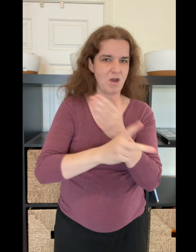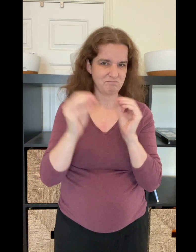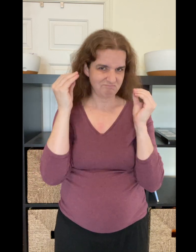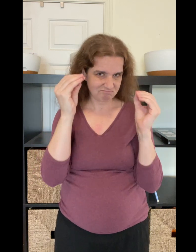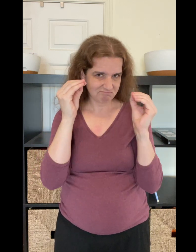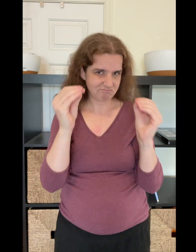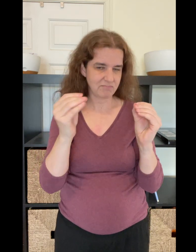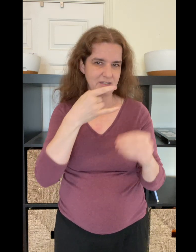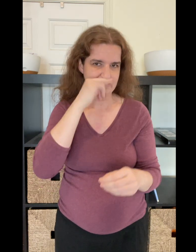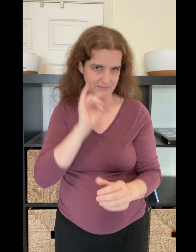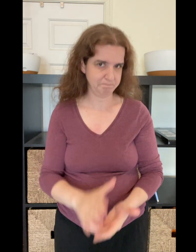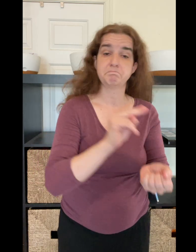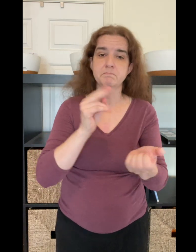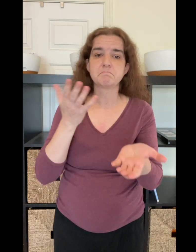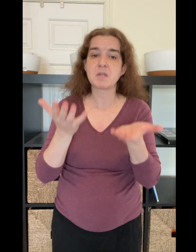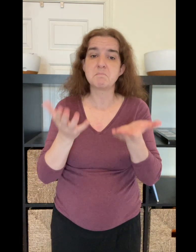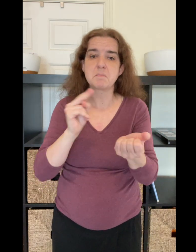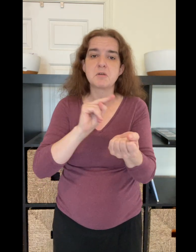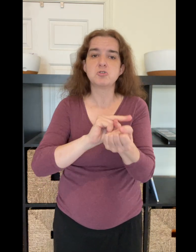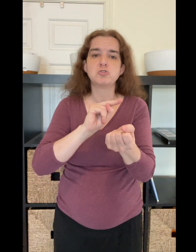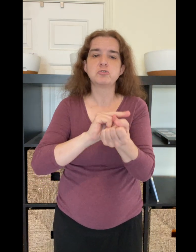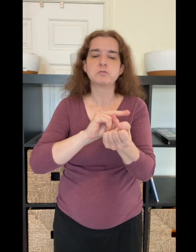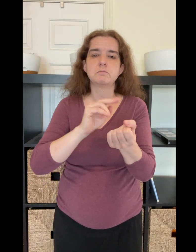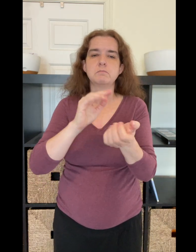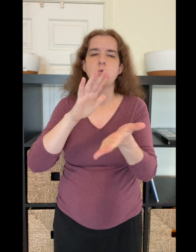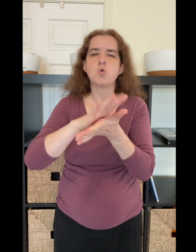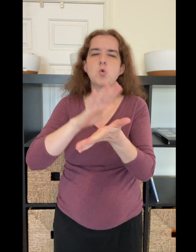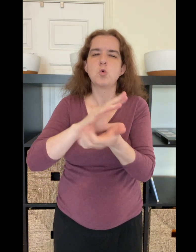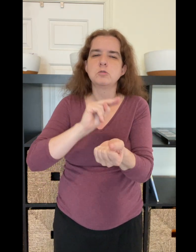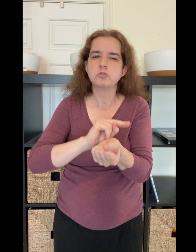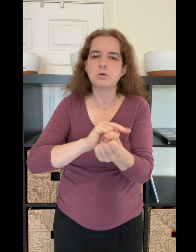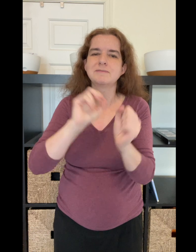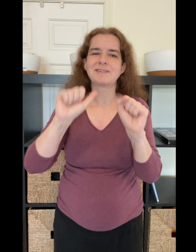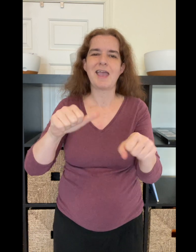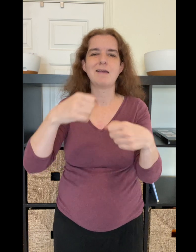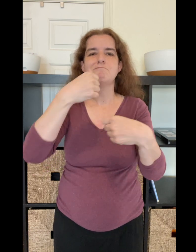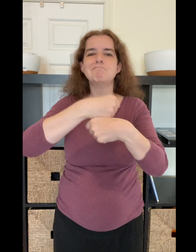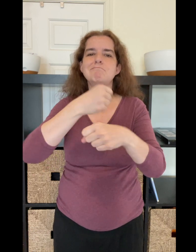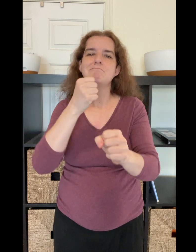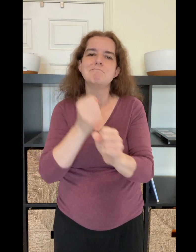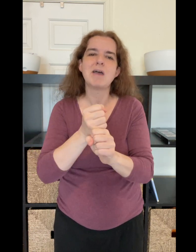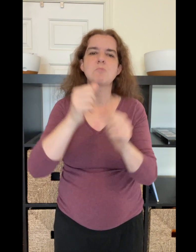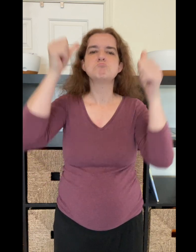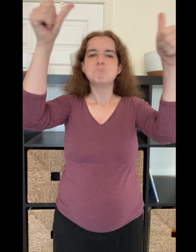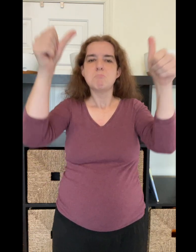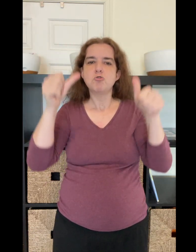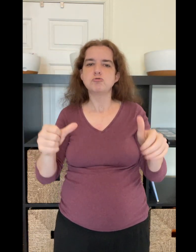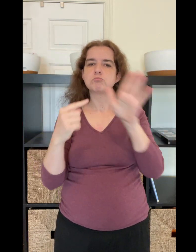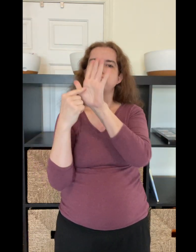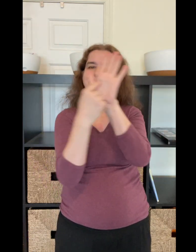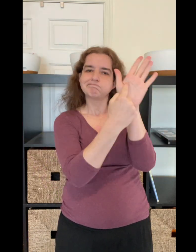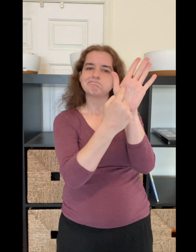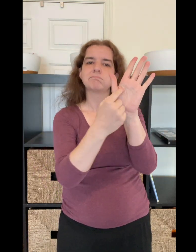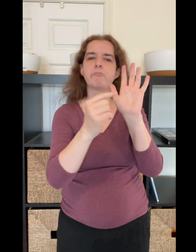be involved with that and helping that program come to the public school children. Maybe the school nurse could also